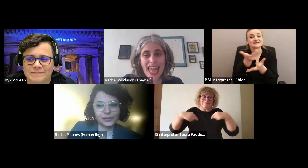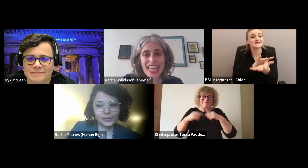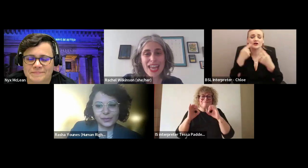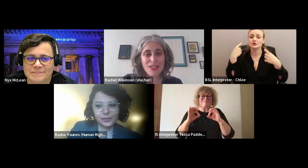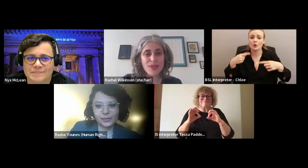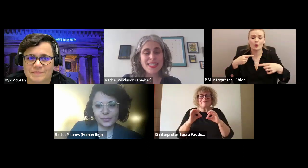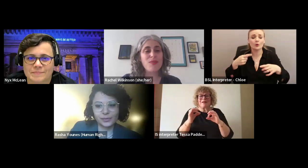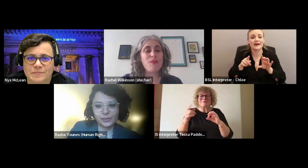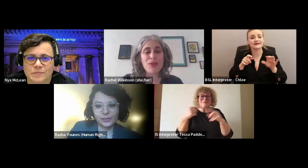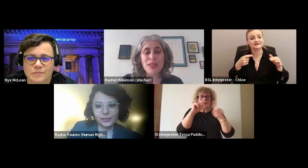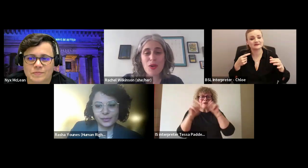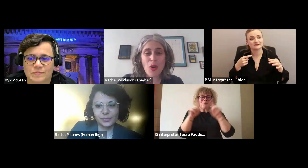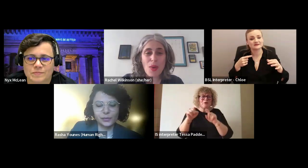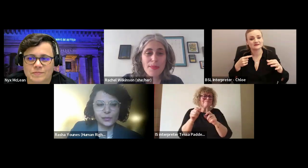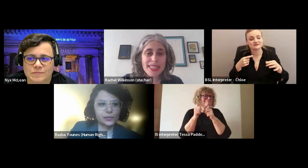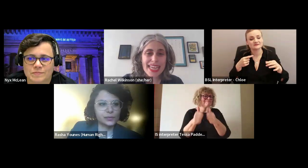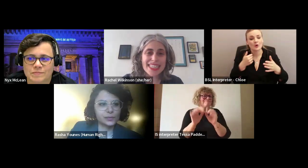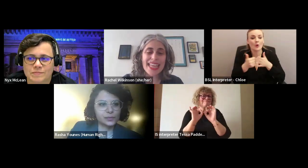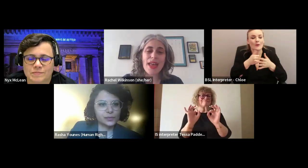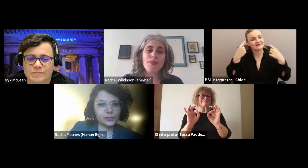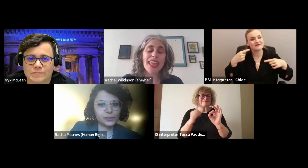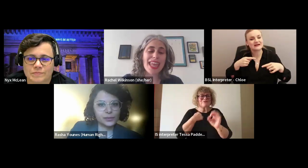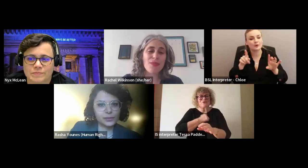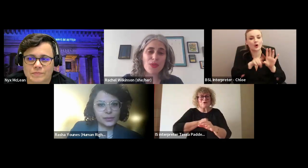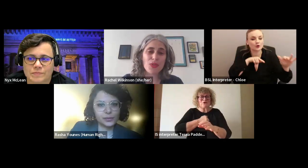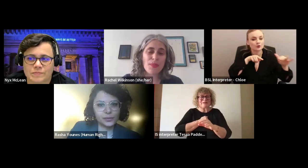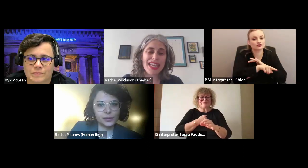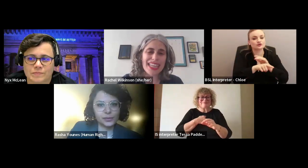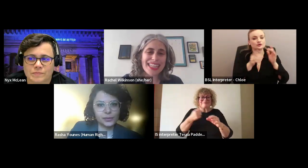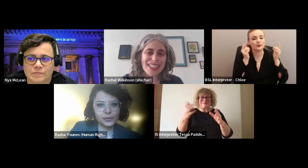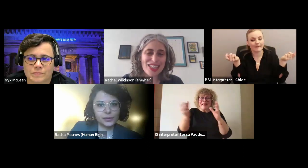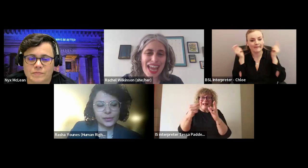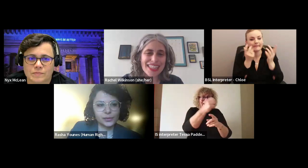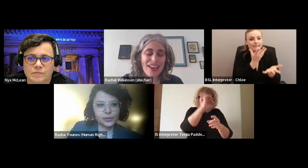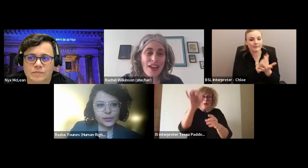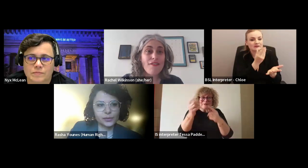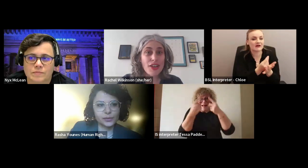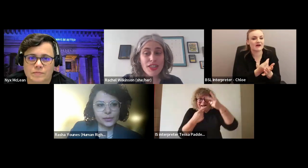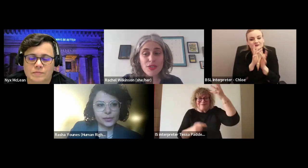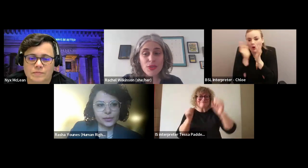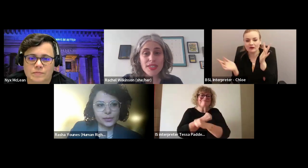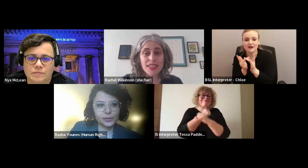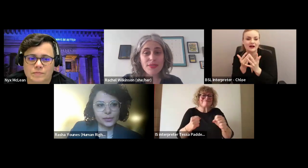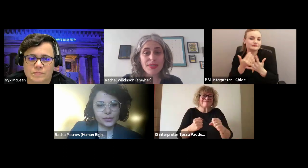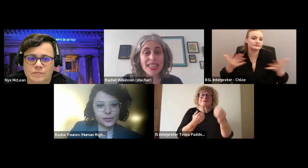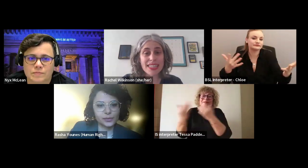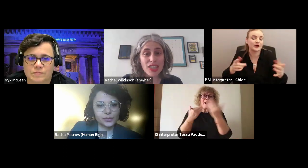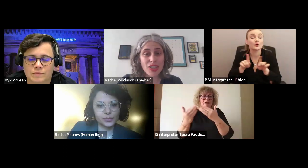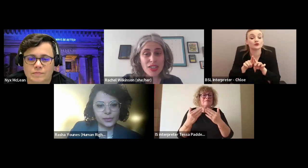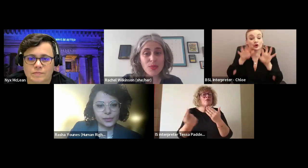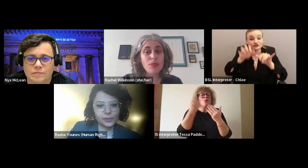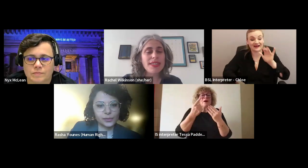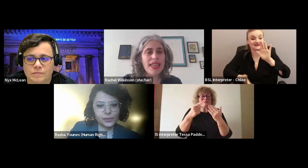available online afterwards, and we post them on our website. Again, we will drop the link into the chat. Further resources from